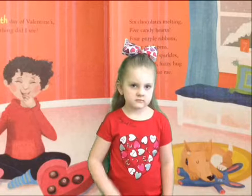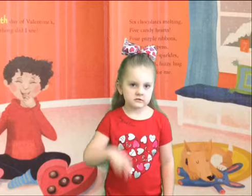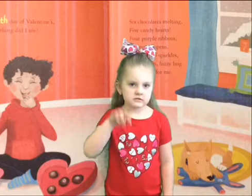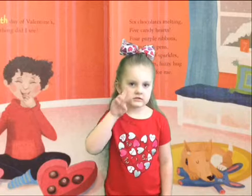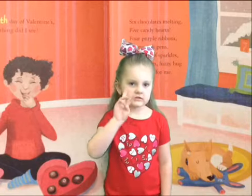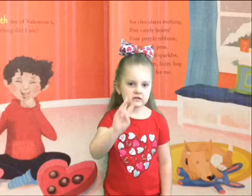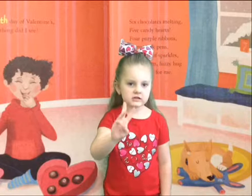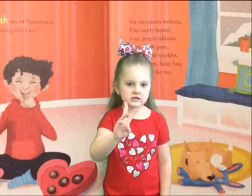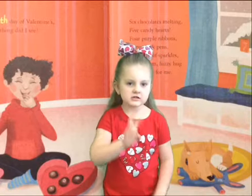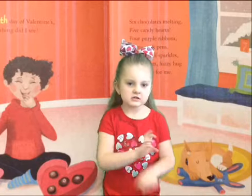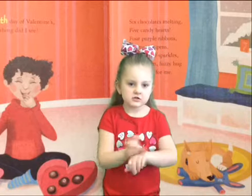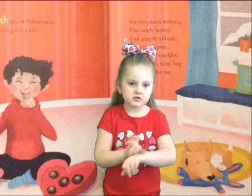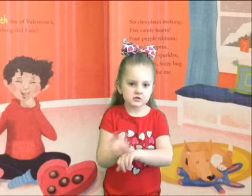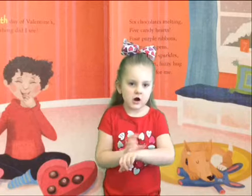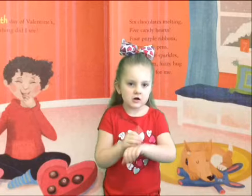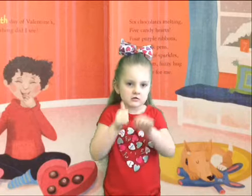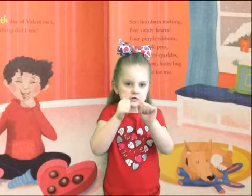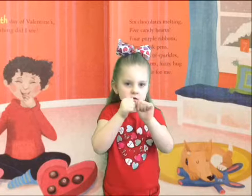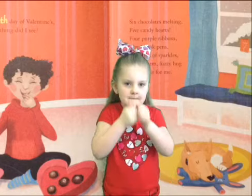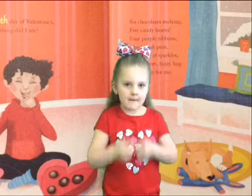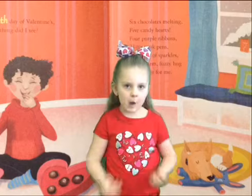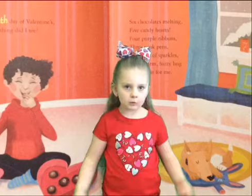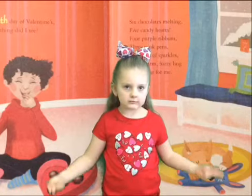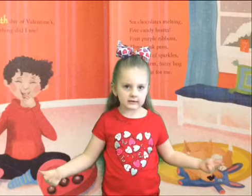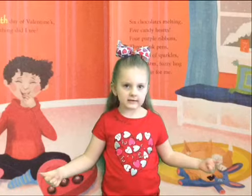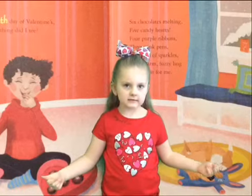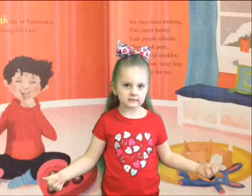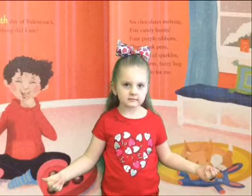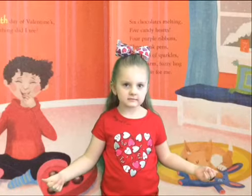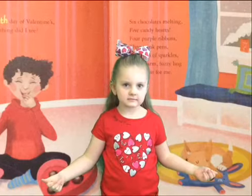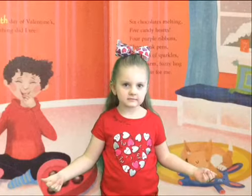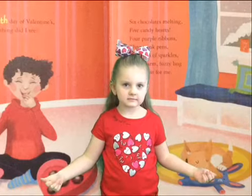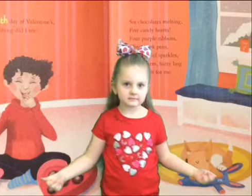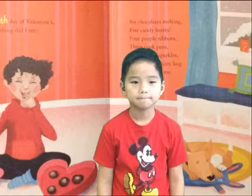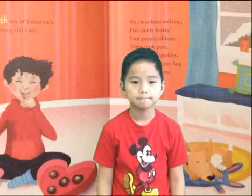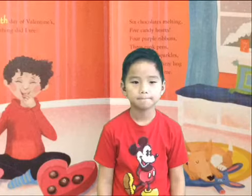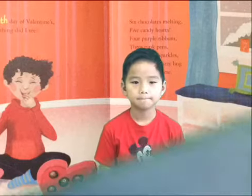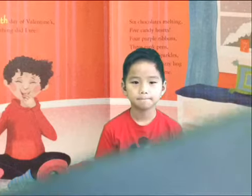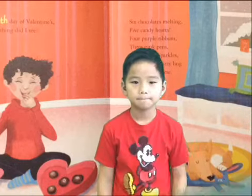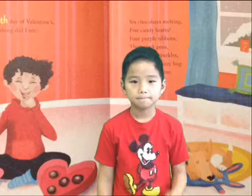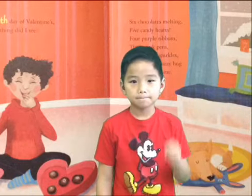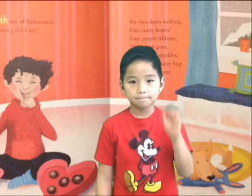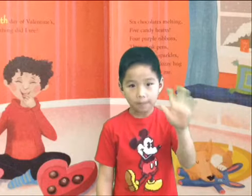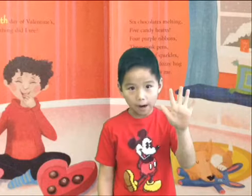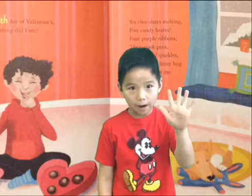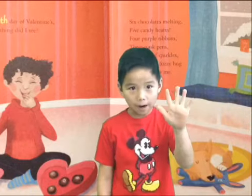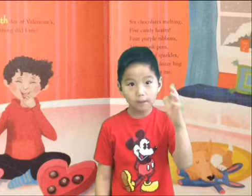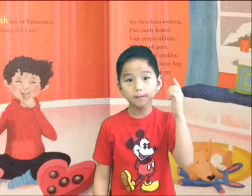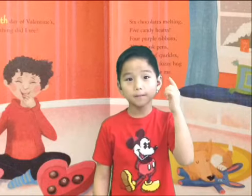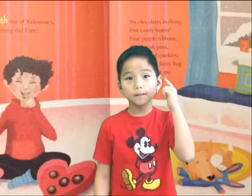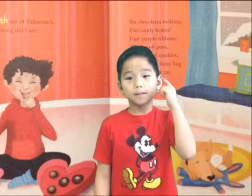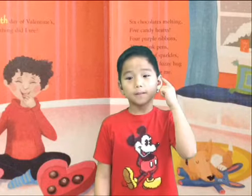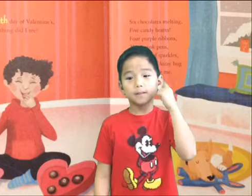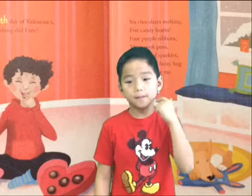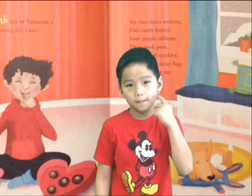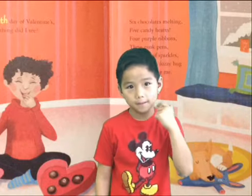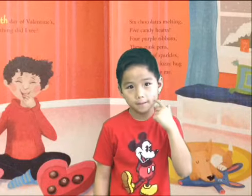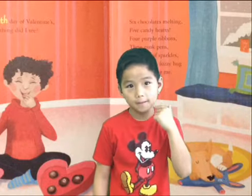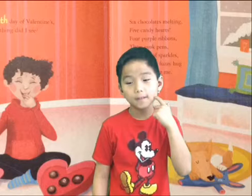Six cookie melting, five candy heart,